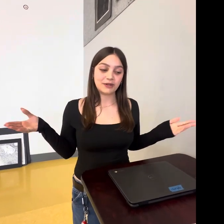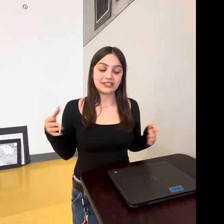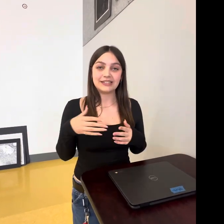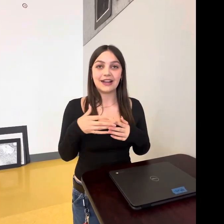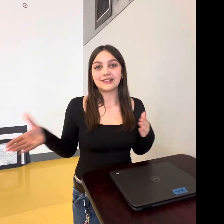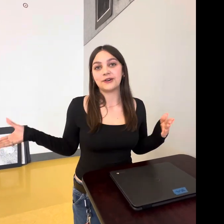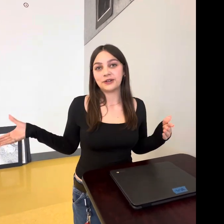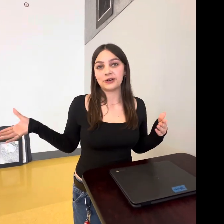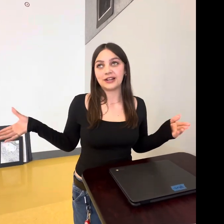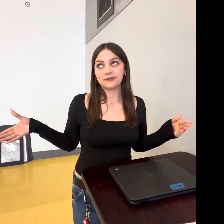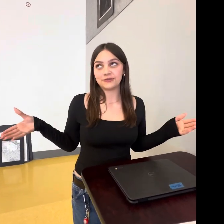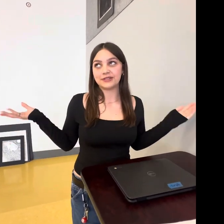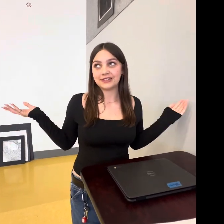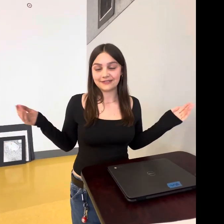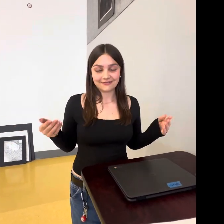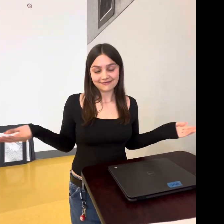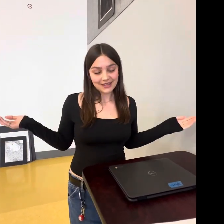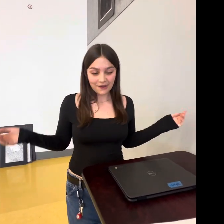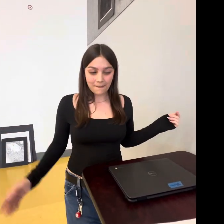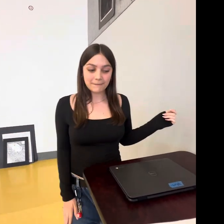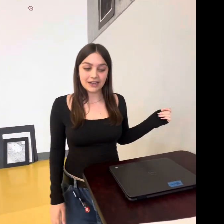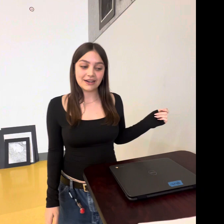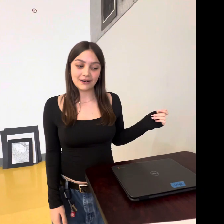she has coffee in her classroom, so you know. But